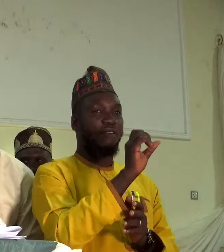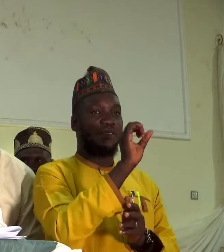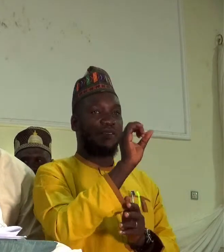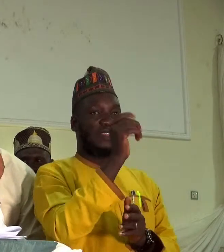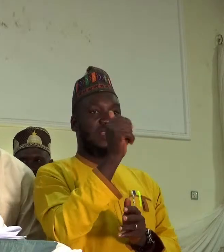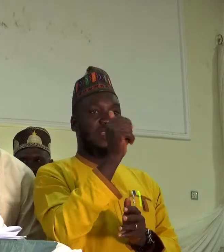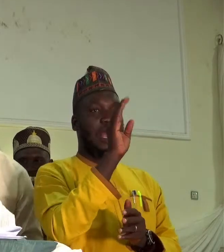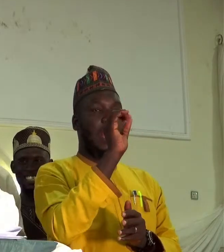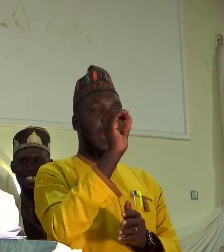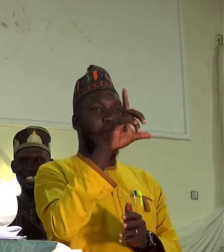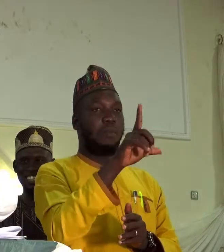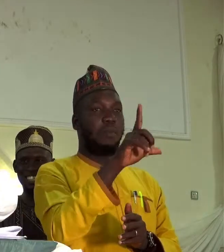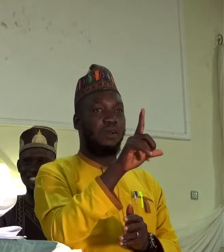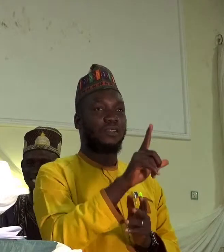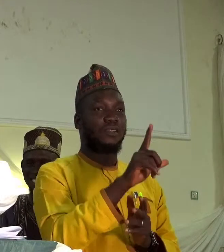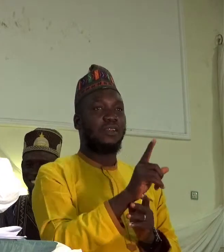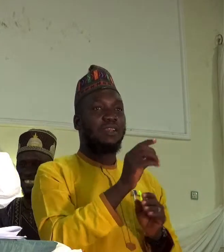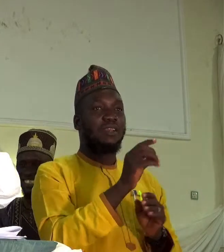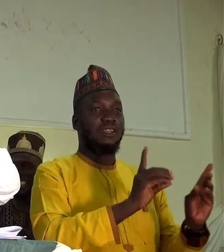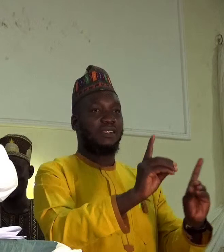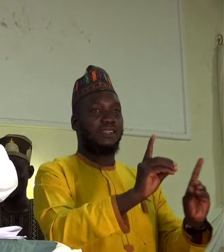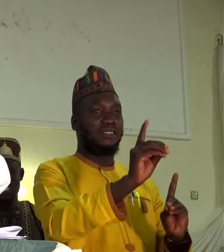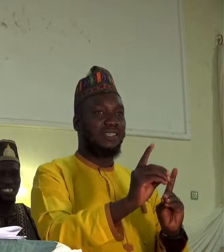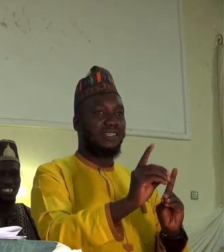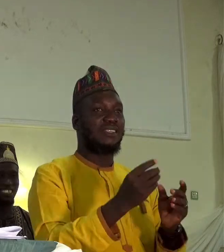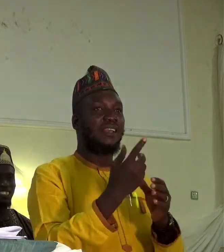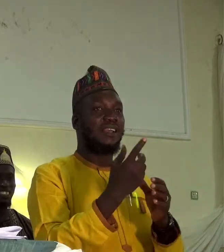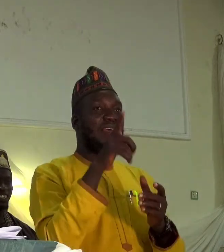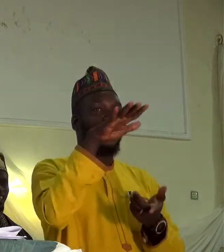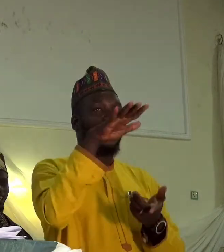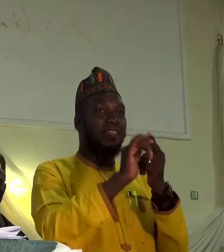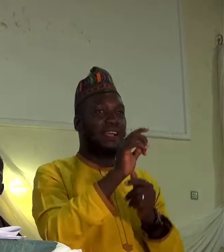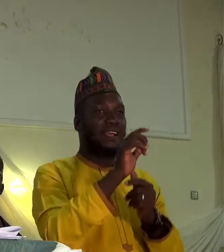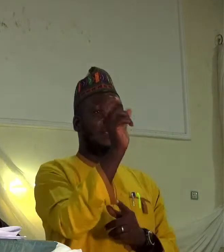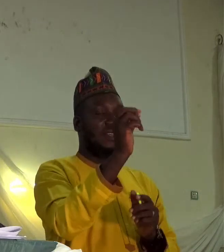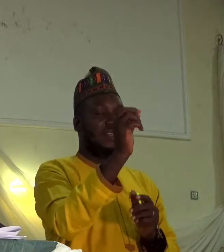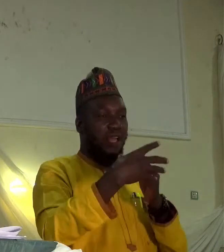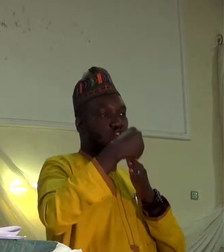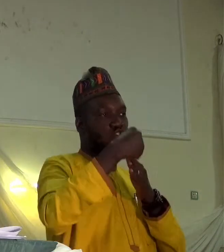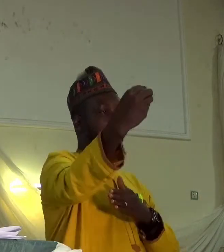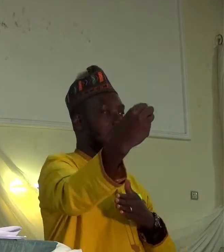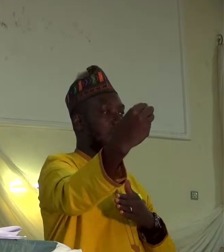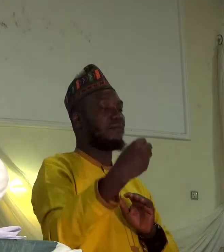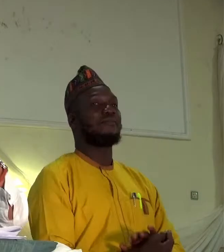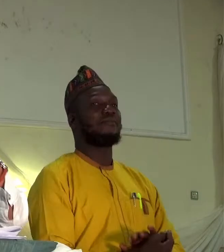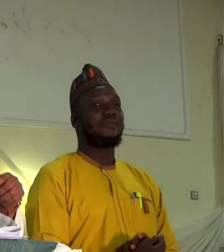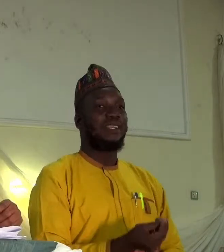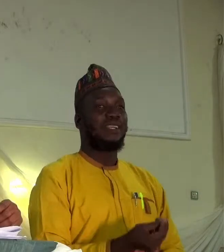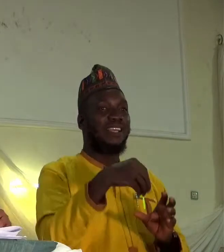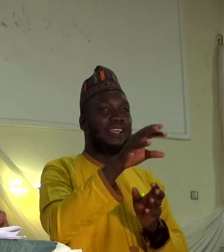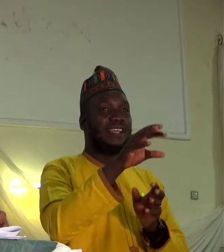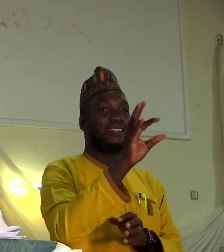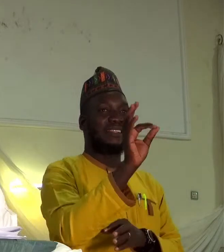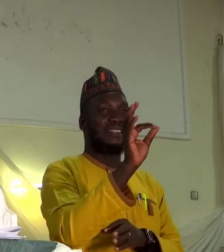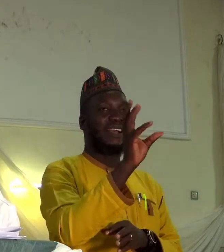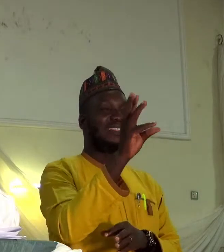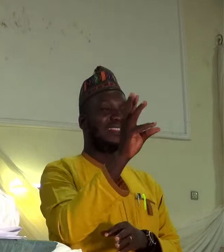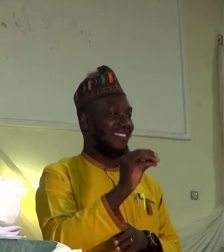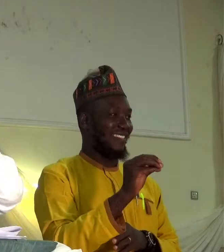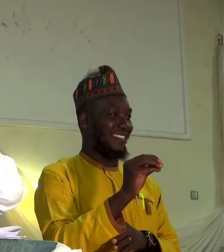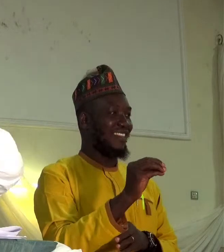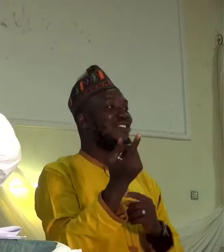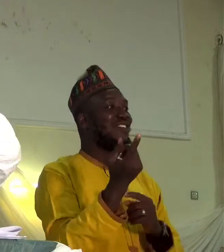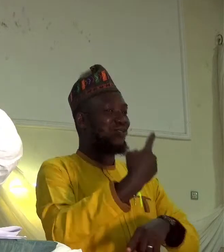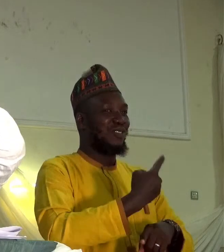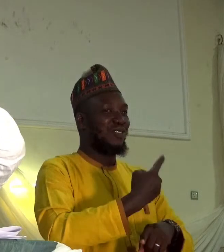country with a GDP per capita of less than $320. $320 in 1960. Today, it is